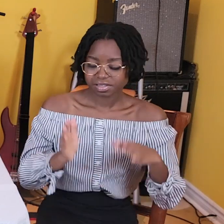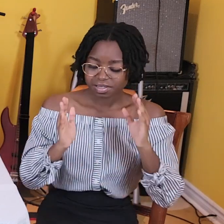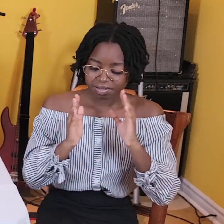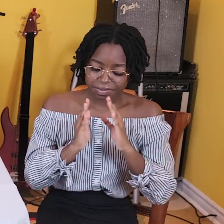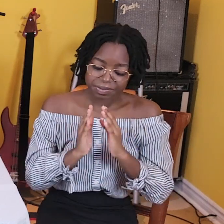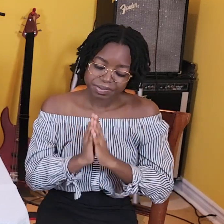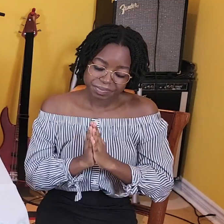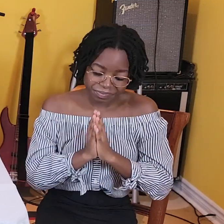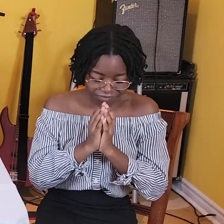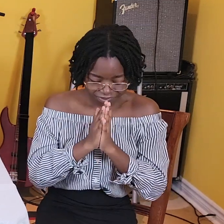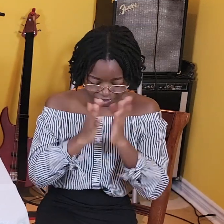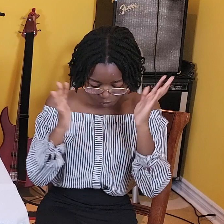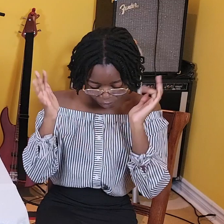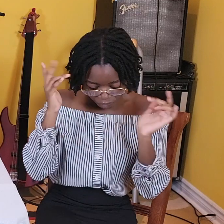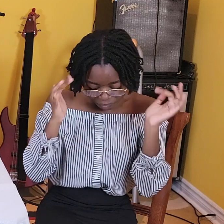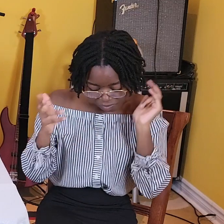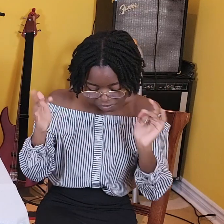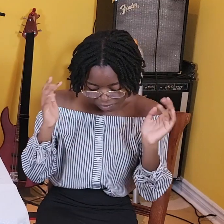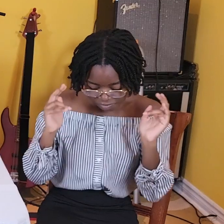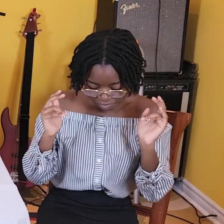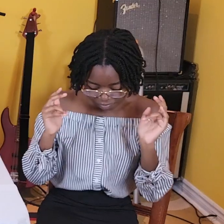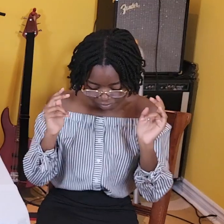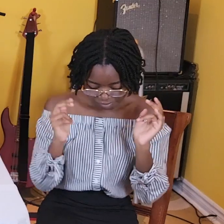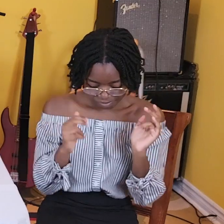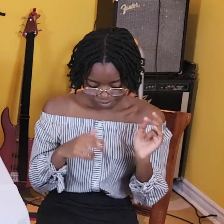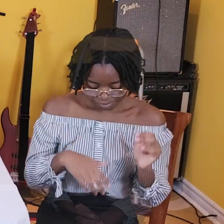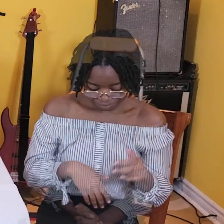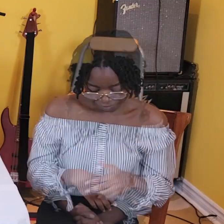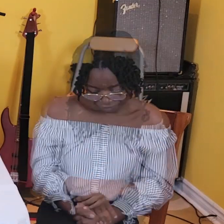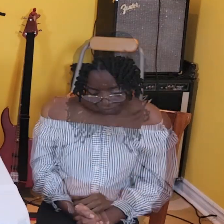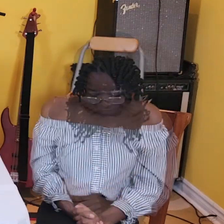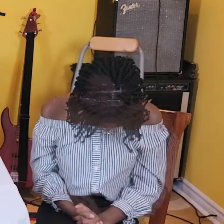little bit upon what happened.